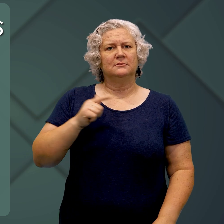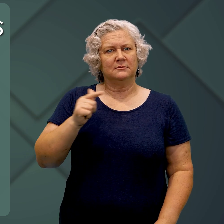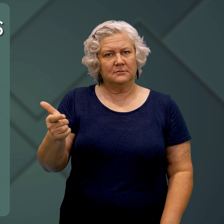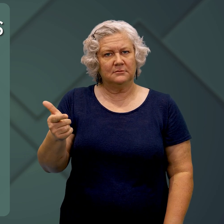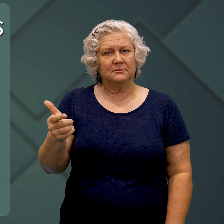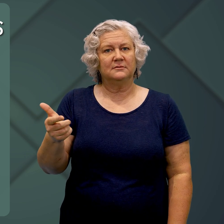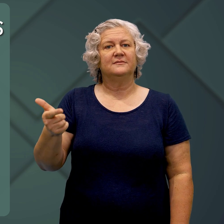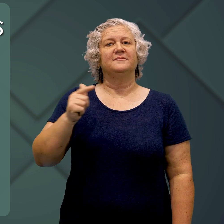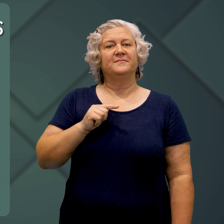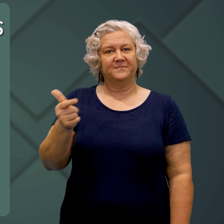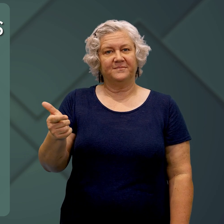turns,